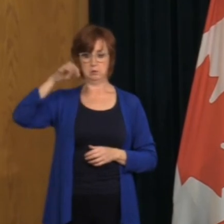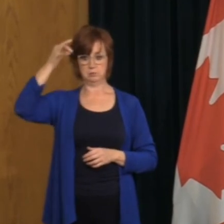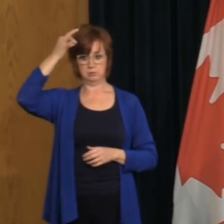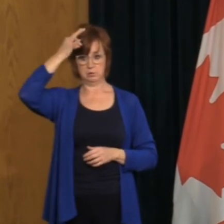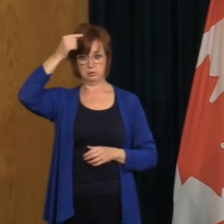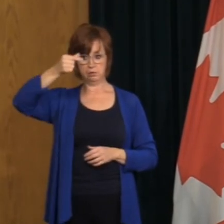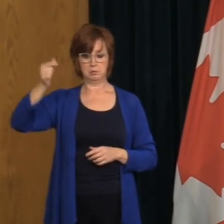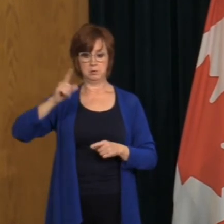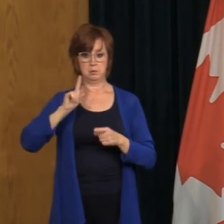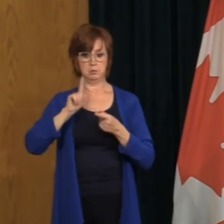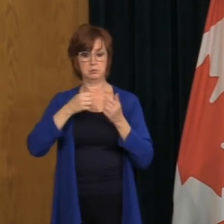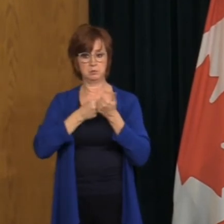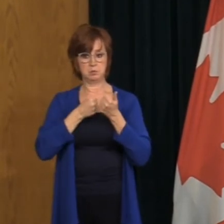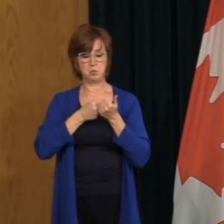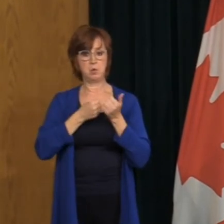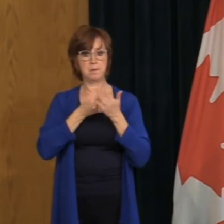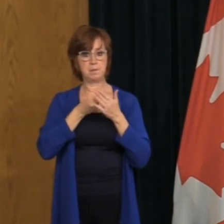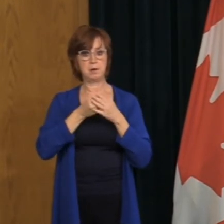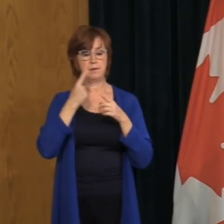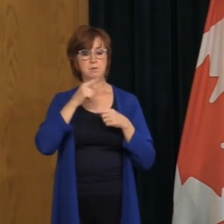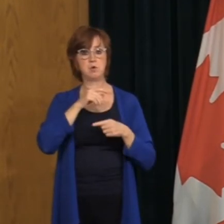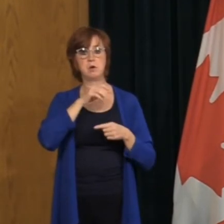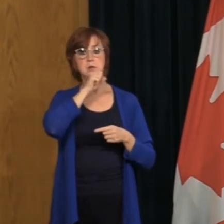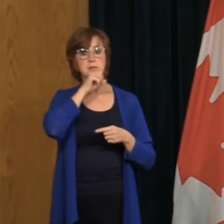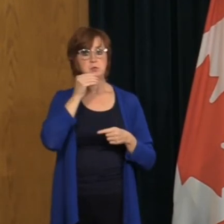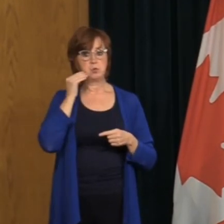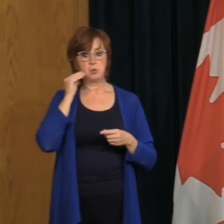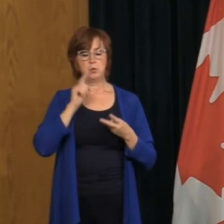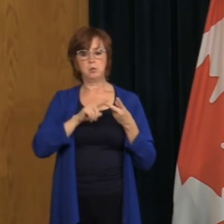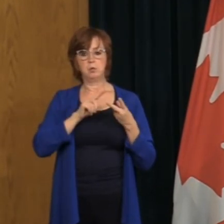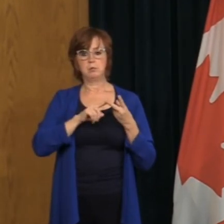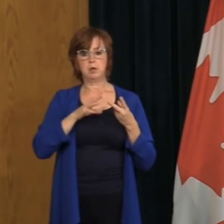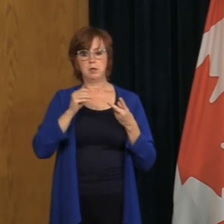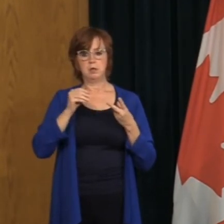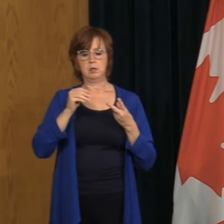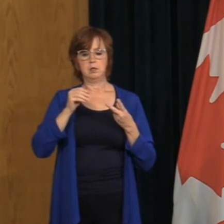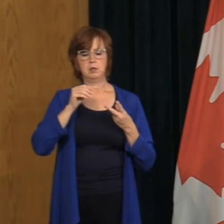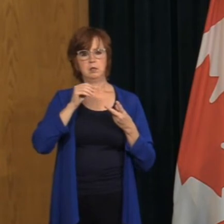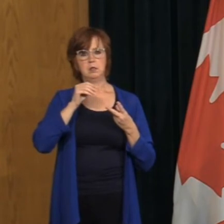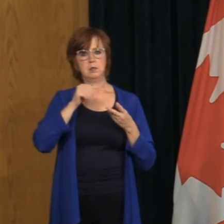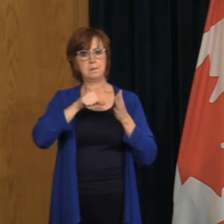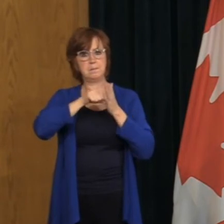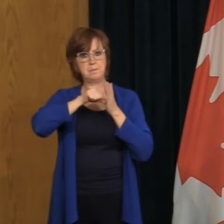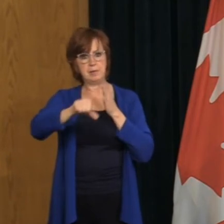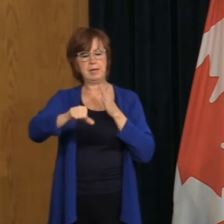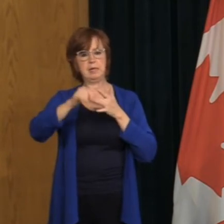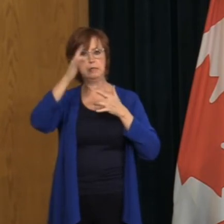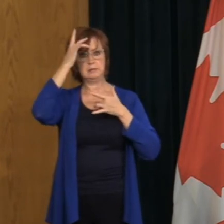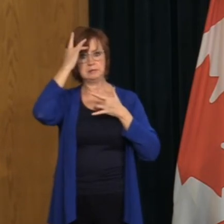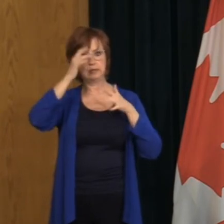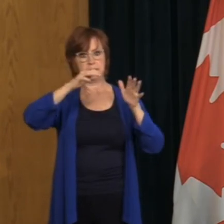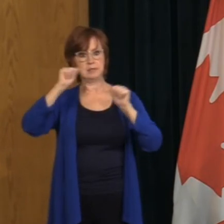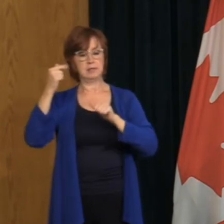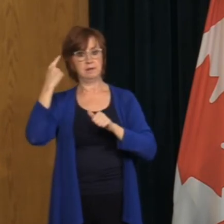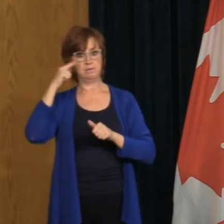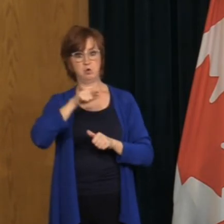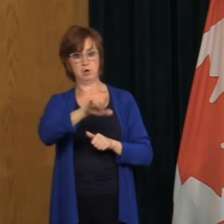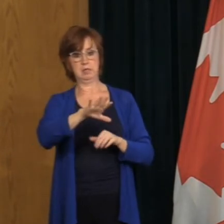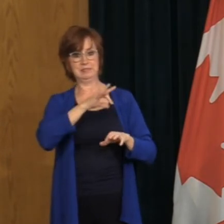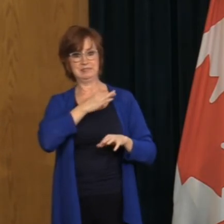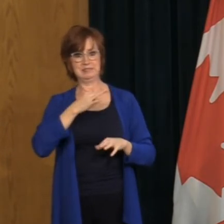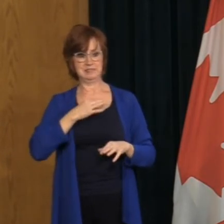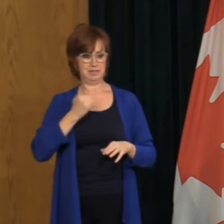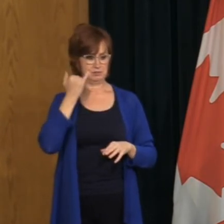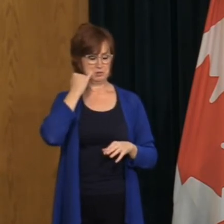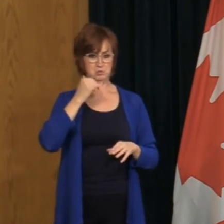homes, as well as paid sick leave for employees. Like, what form of help do you want on either of those fronts, and I guess,